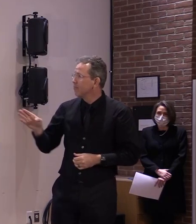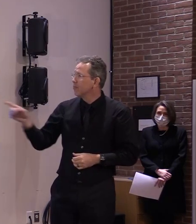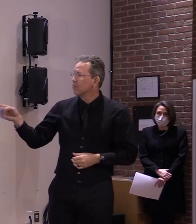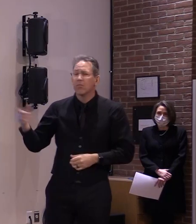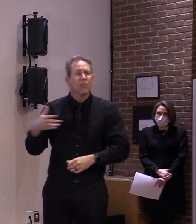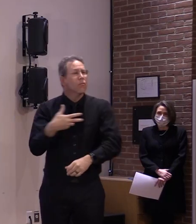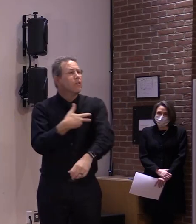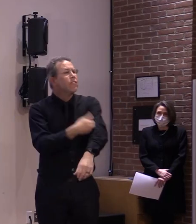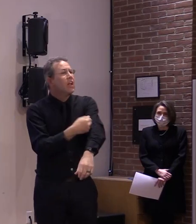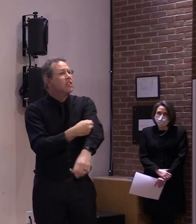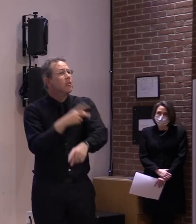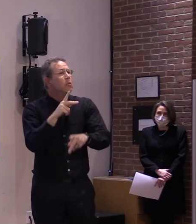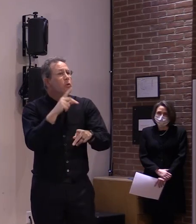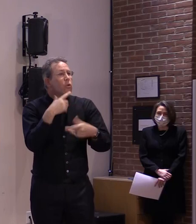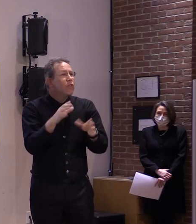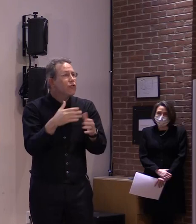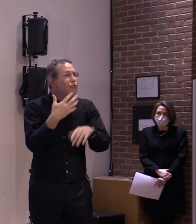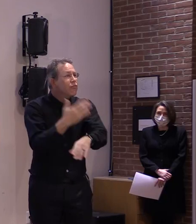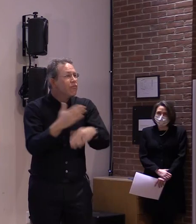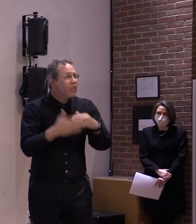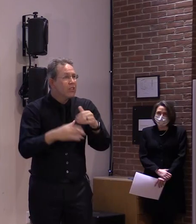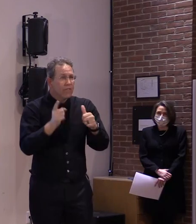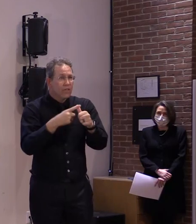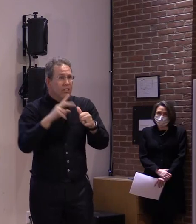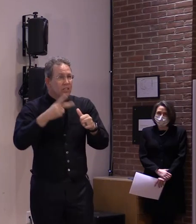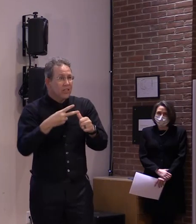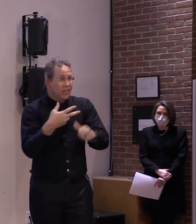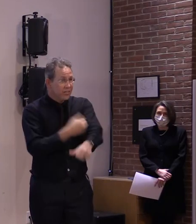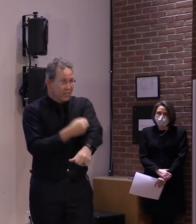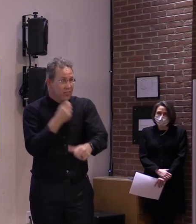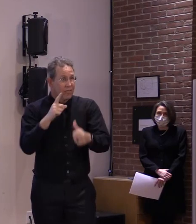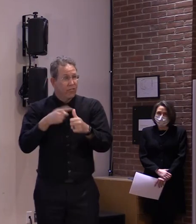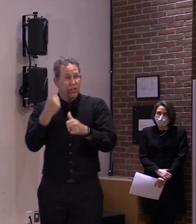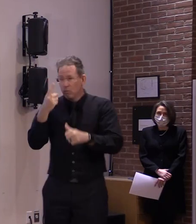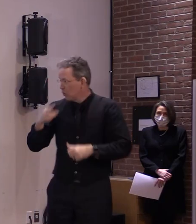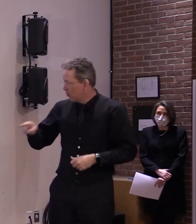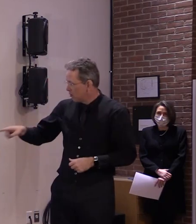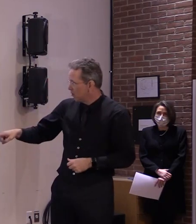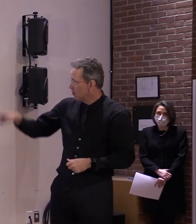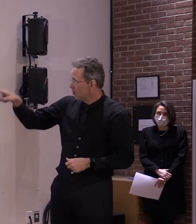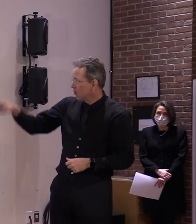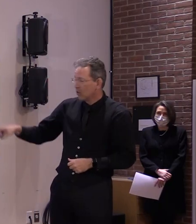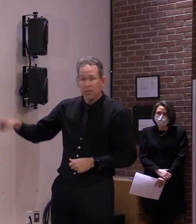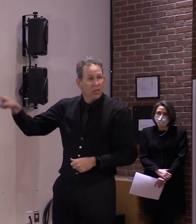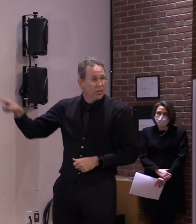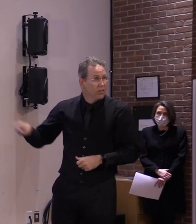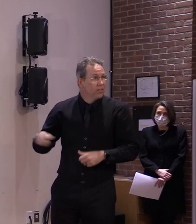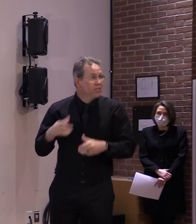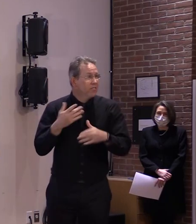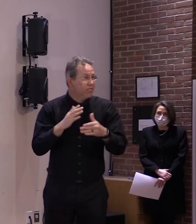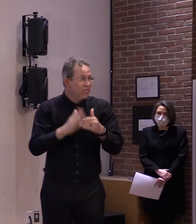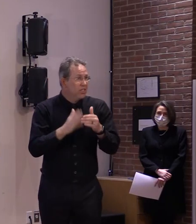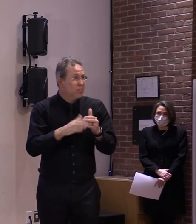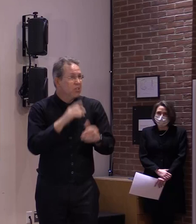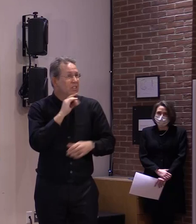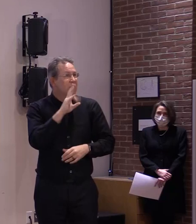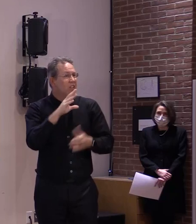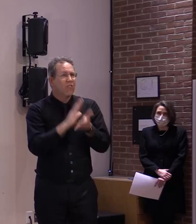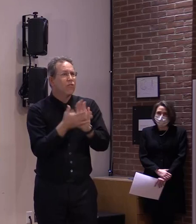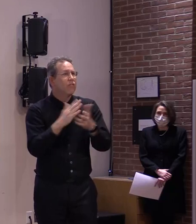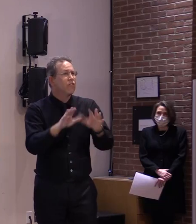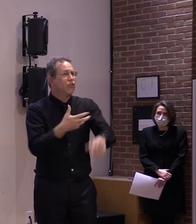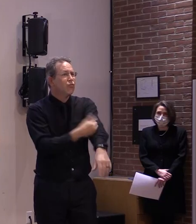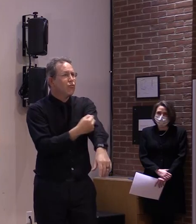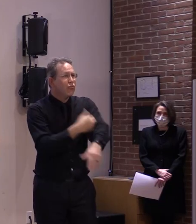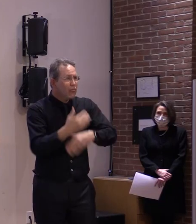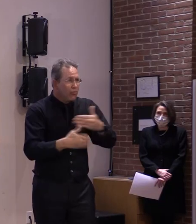to be one of the highest in terms of its 65 and older population that have started or completed vaccination, today standing at an impressive